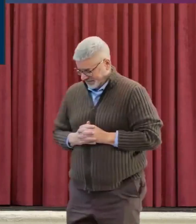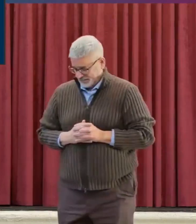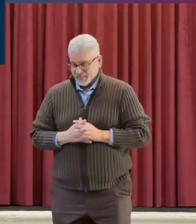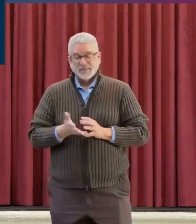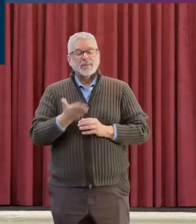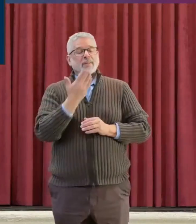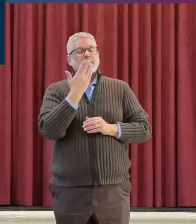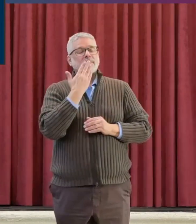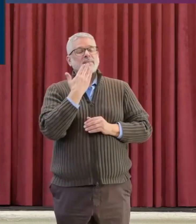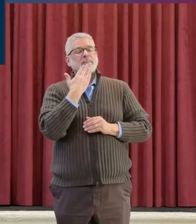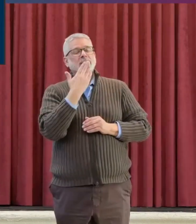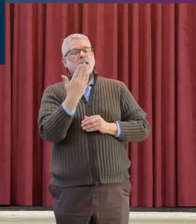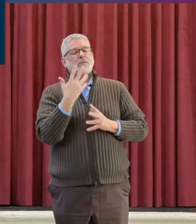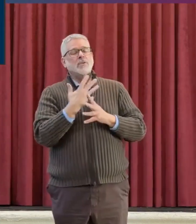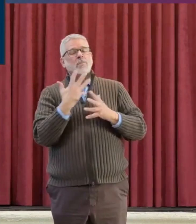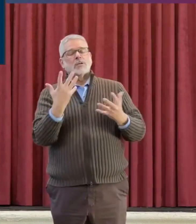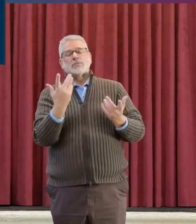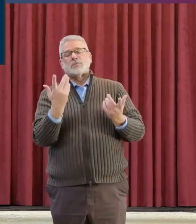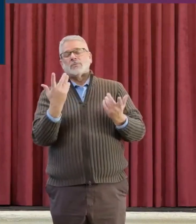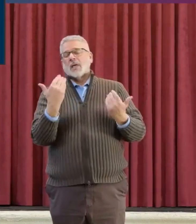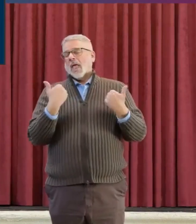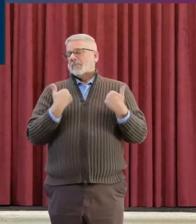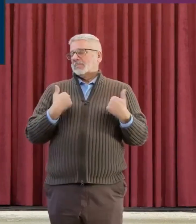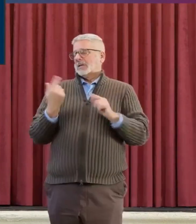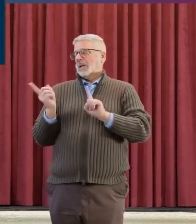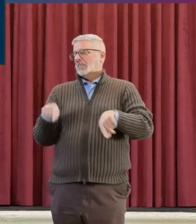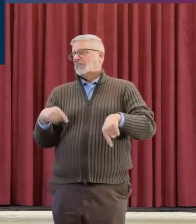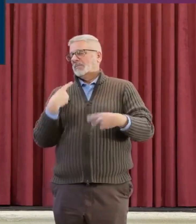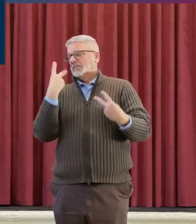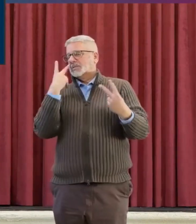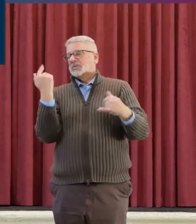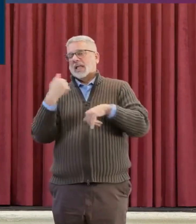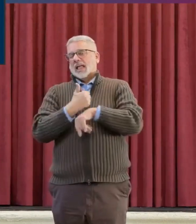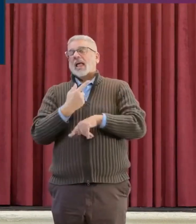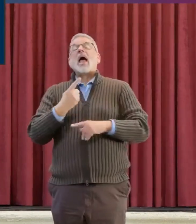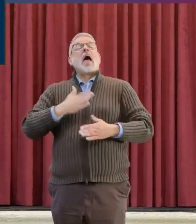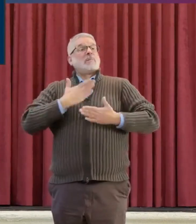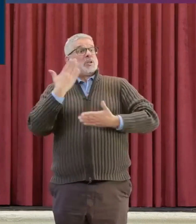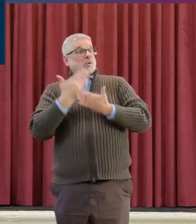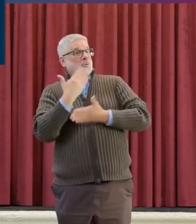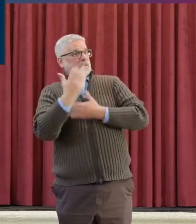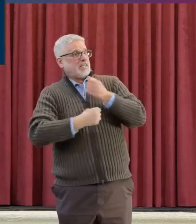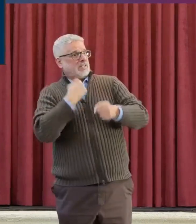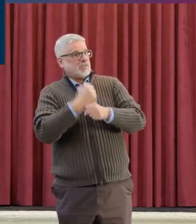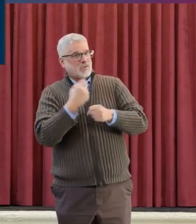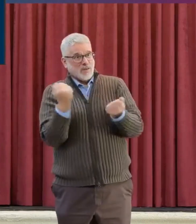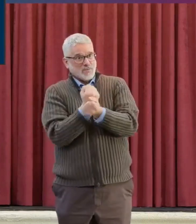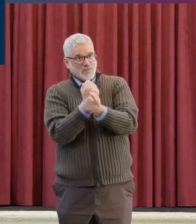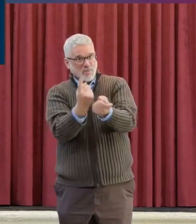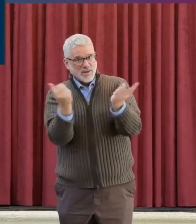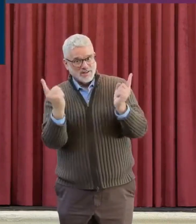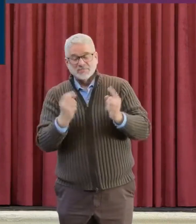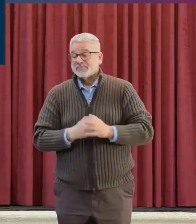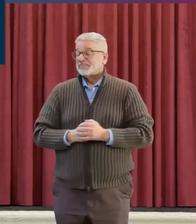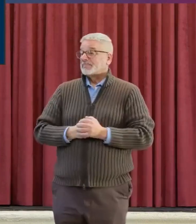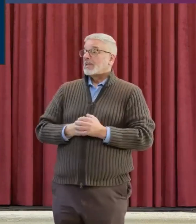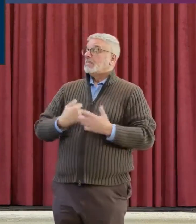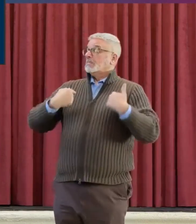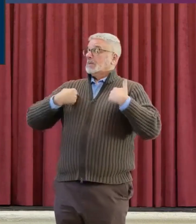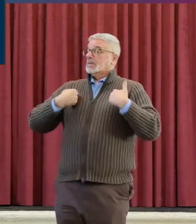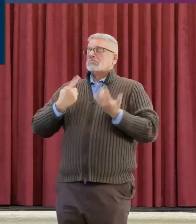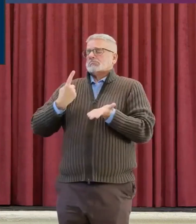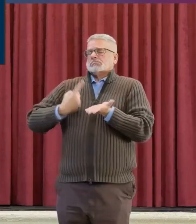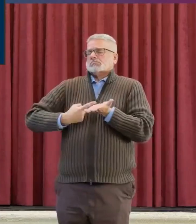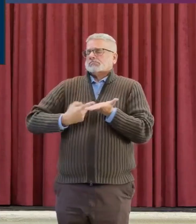Well, thank you very much for having me today, and Happy New Year to everybody. So I am going to